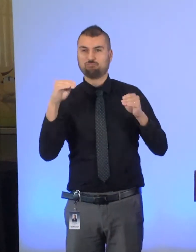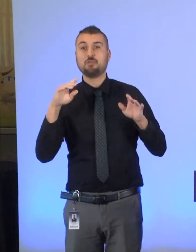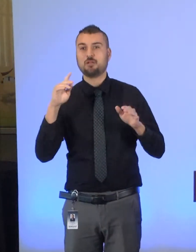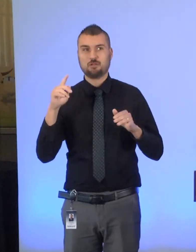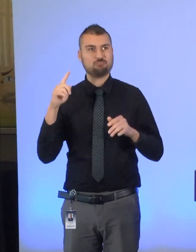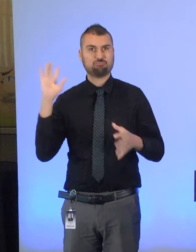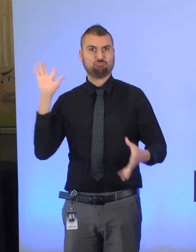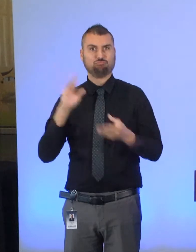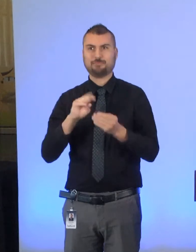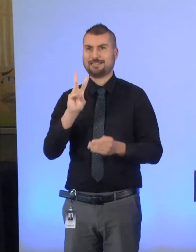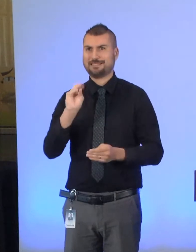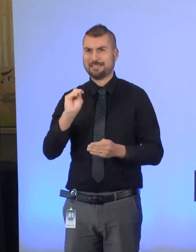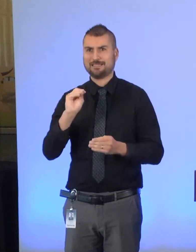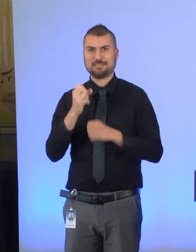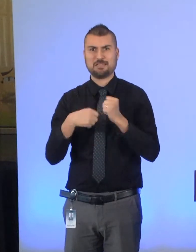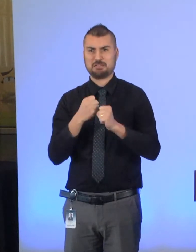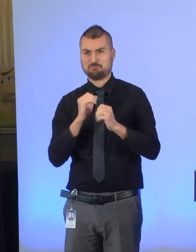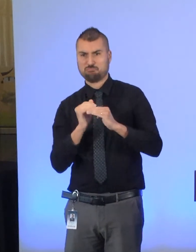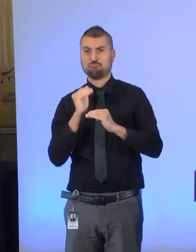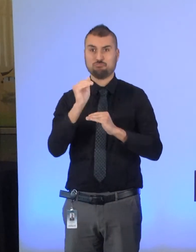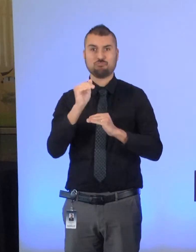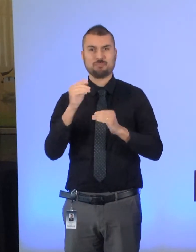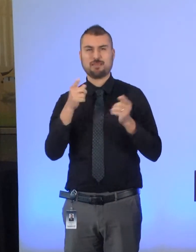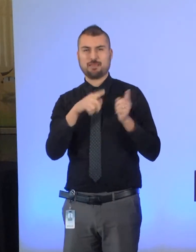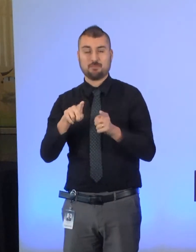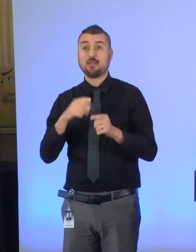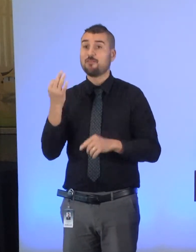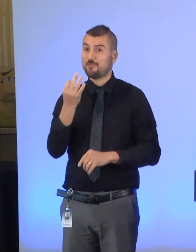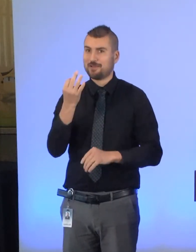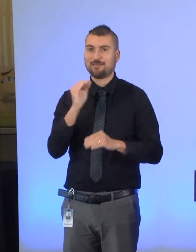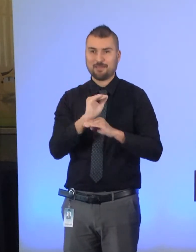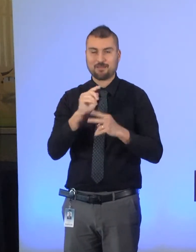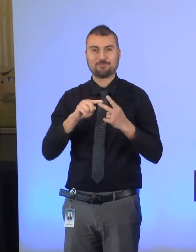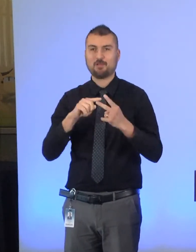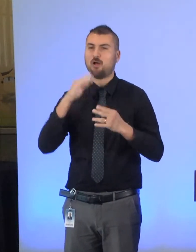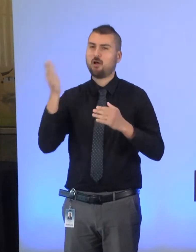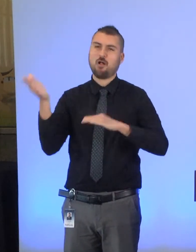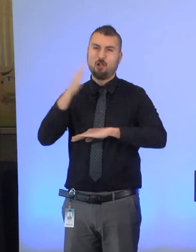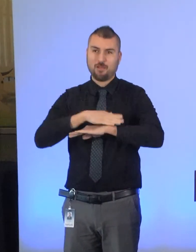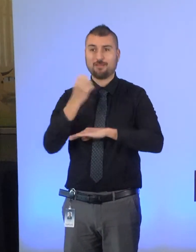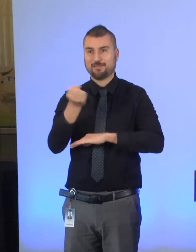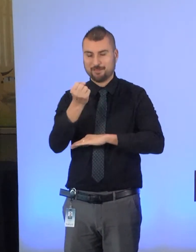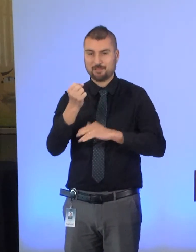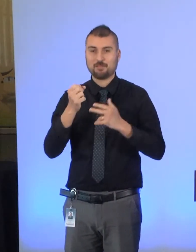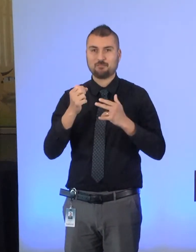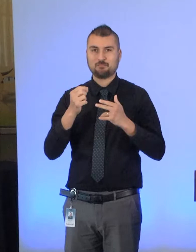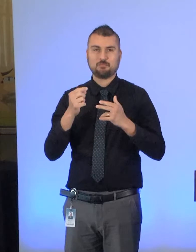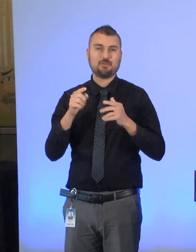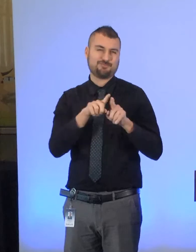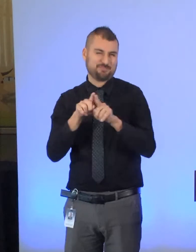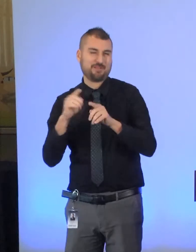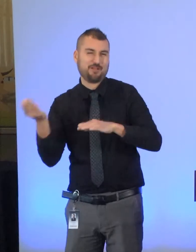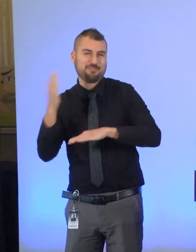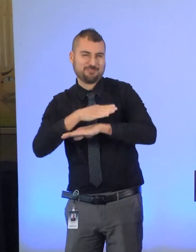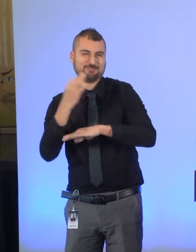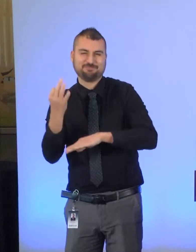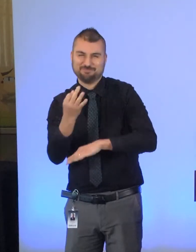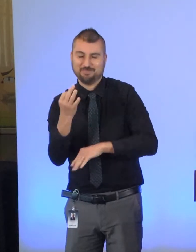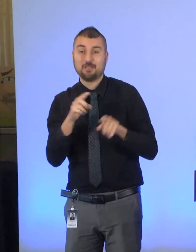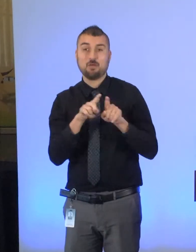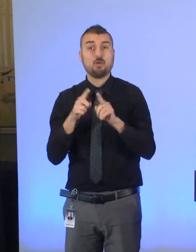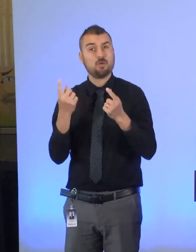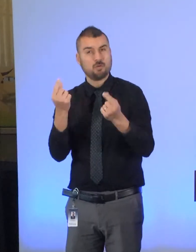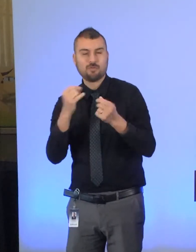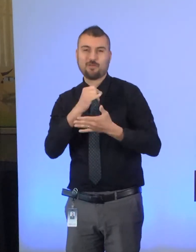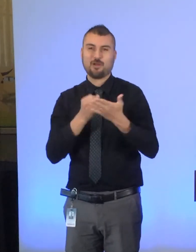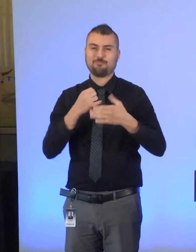this point. And that is Friday night, all day Saturday, and all day Friday. And we're going to have art making, and